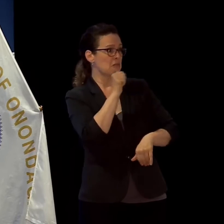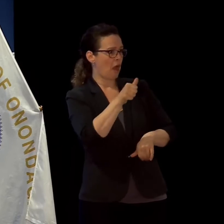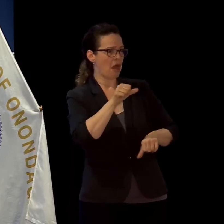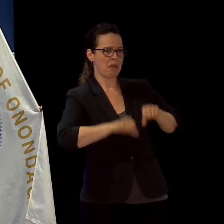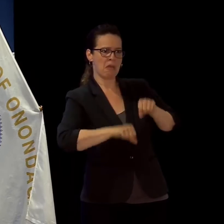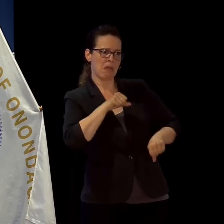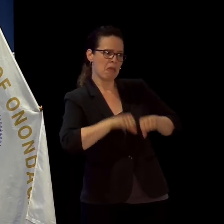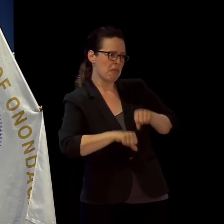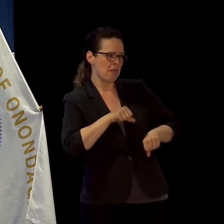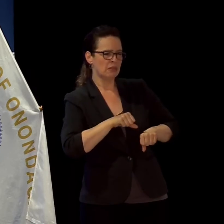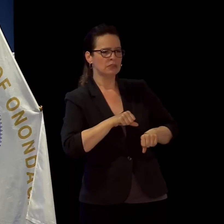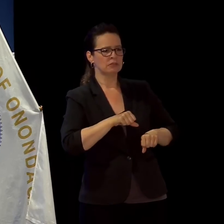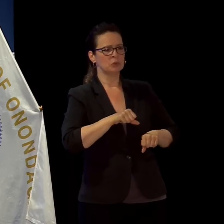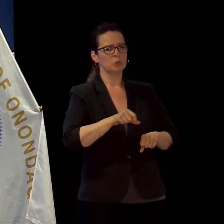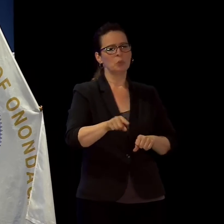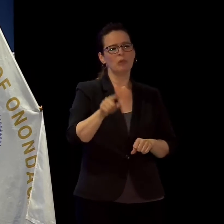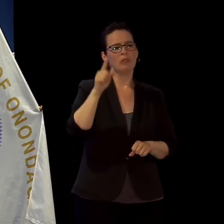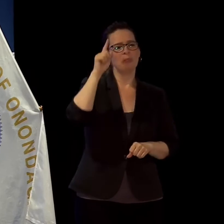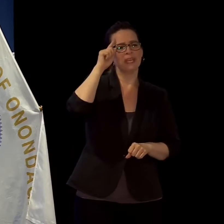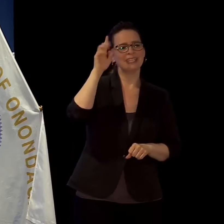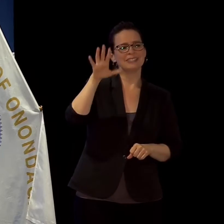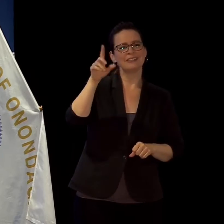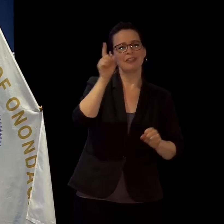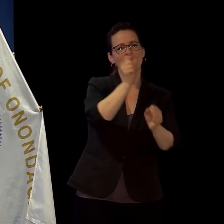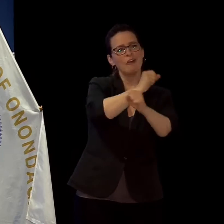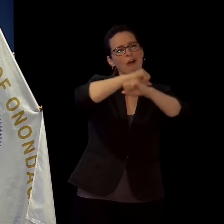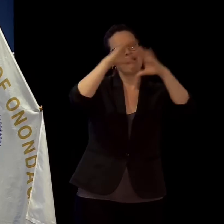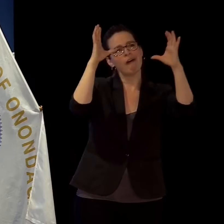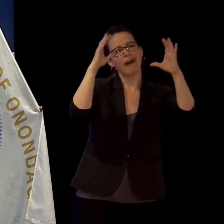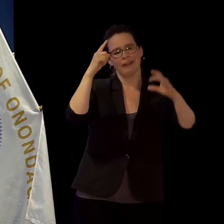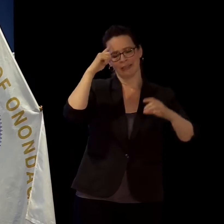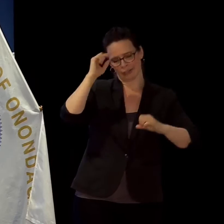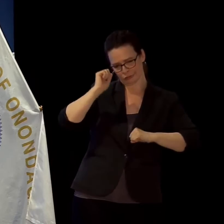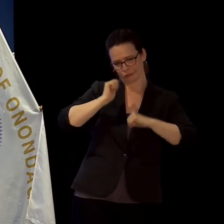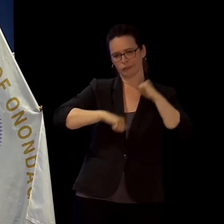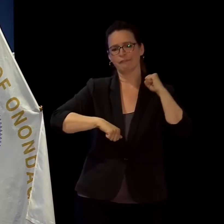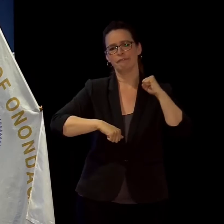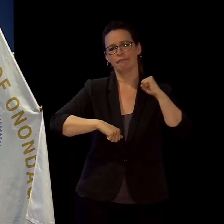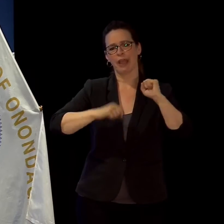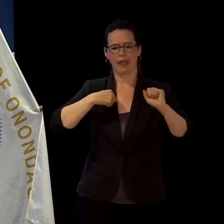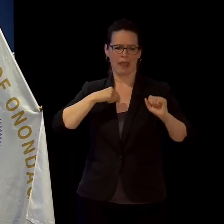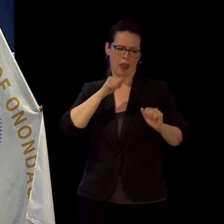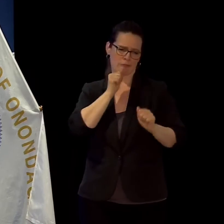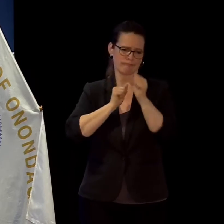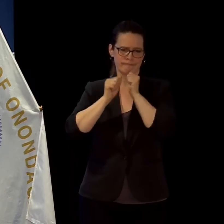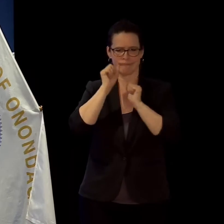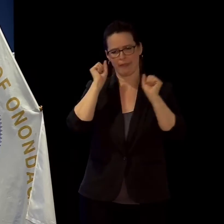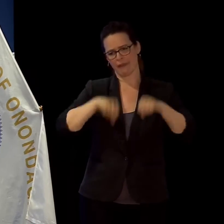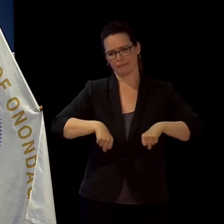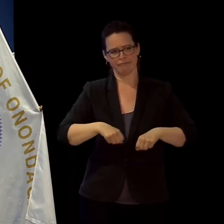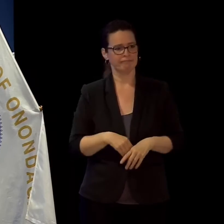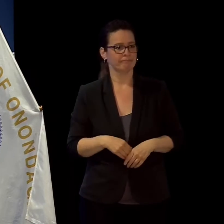deal to begin with. Yeah, I think there's ideology involved. I think there's folks, some folks just don't get vaccines, right? And so,